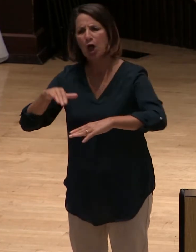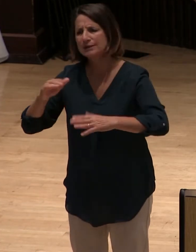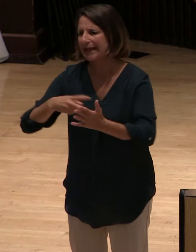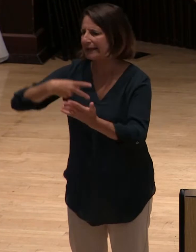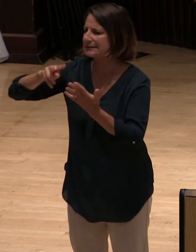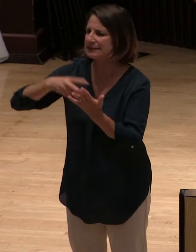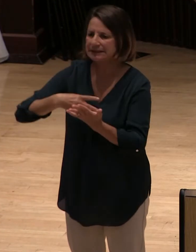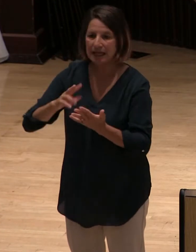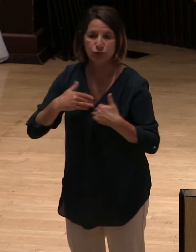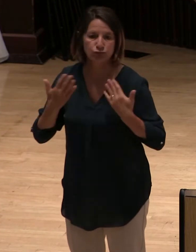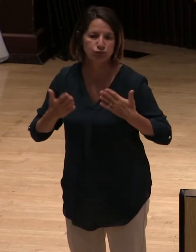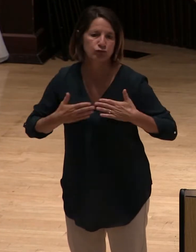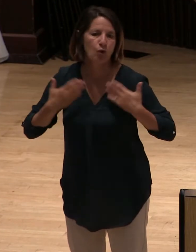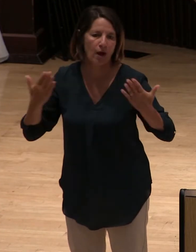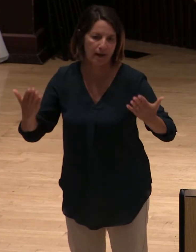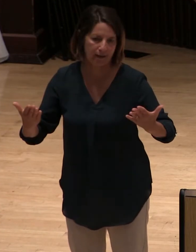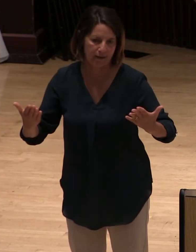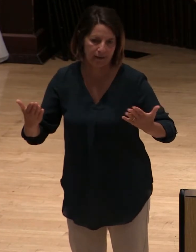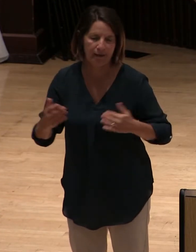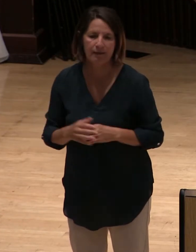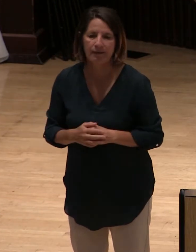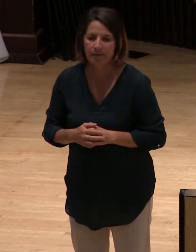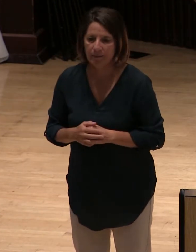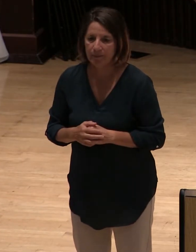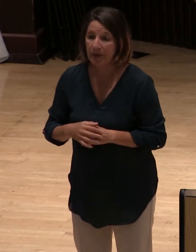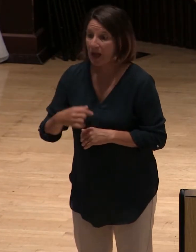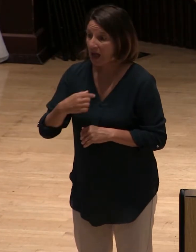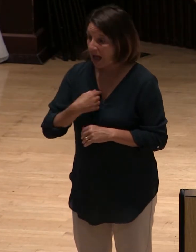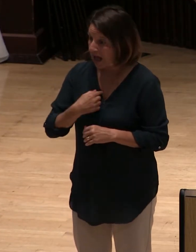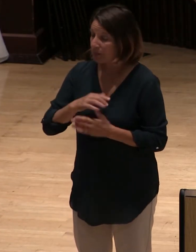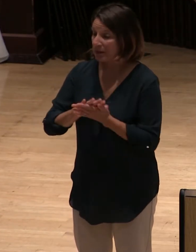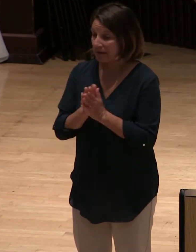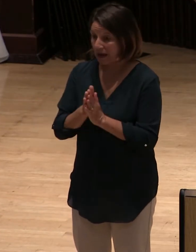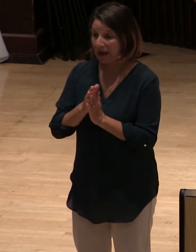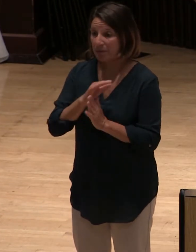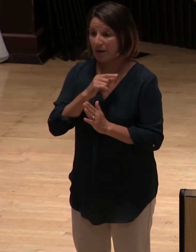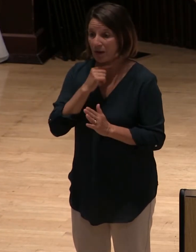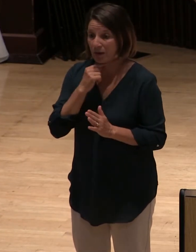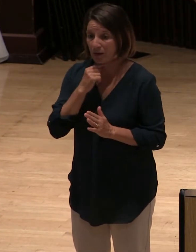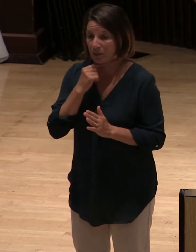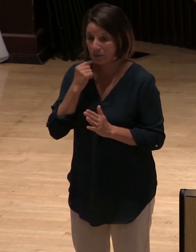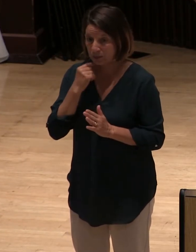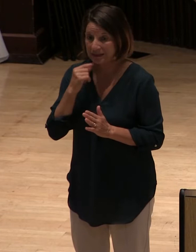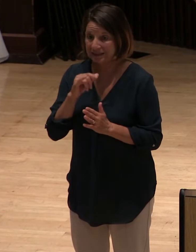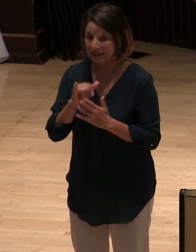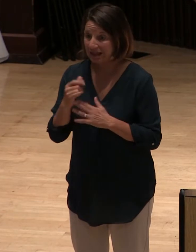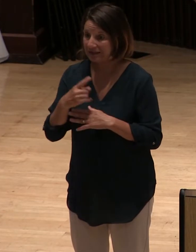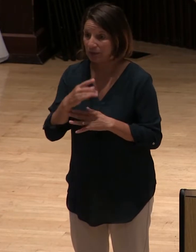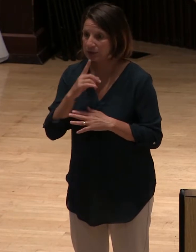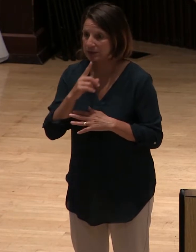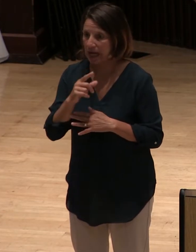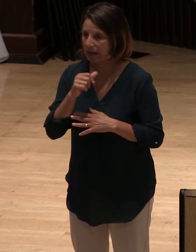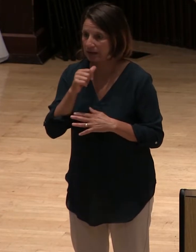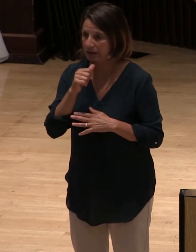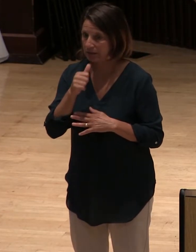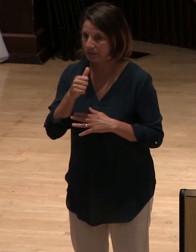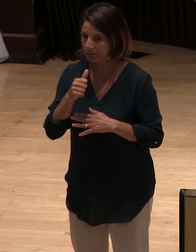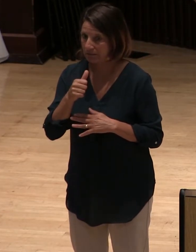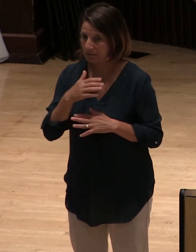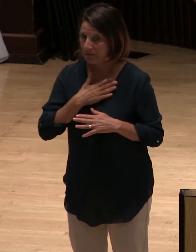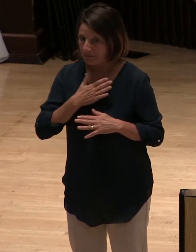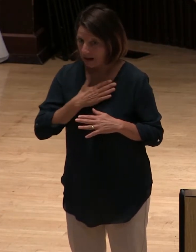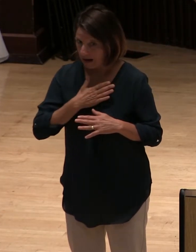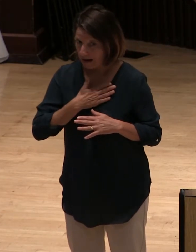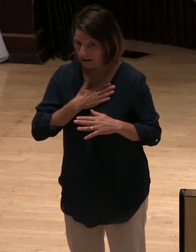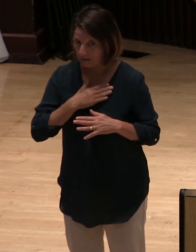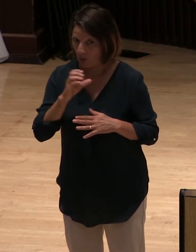joy. I was ordained a priest that day, but it was not my ordination. It was